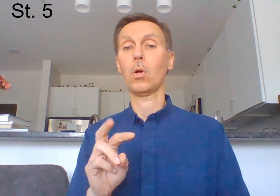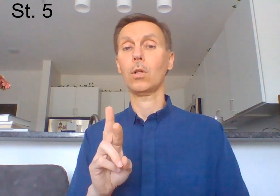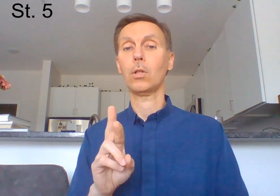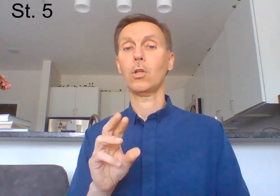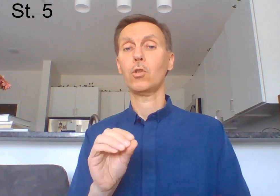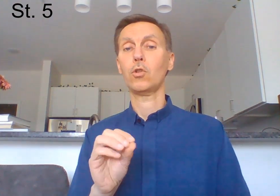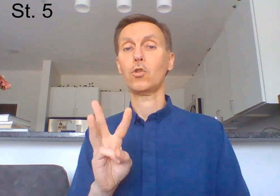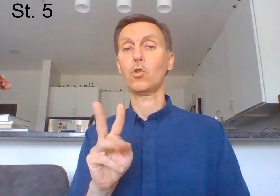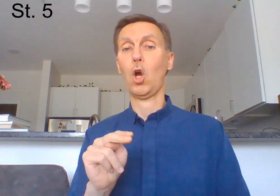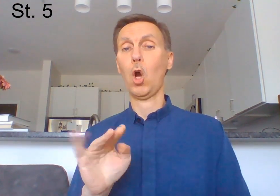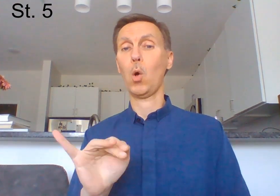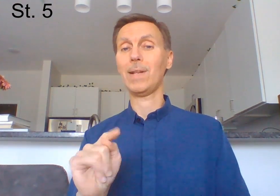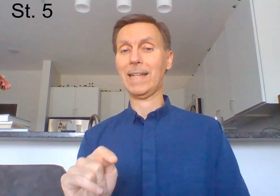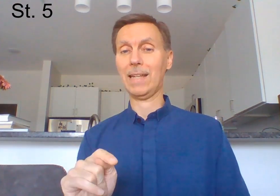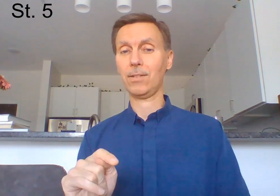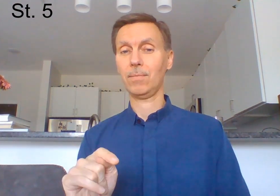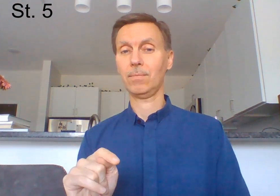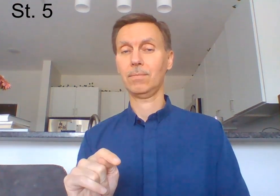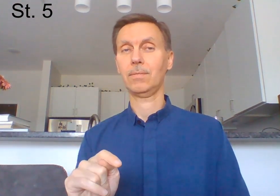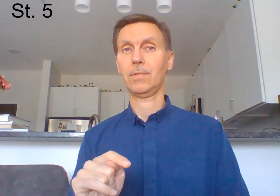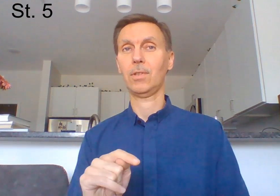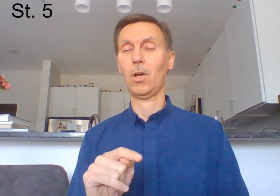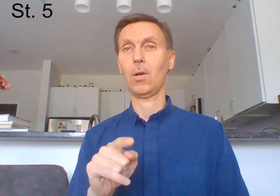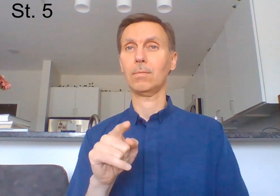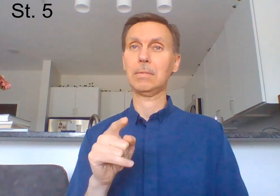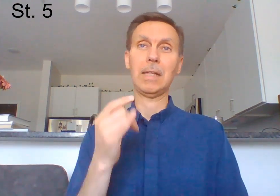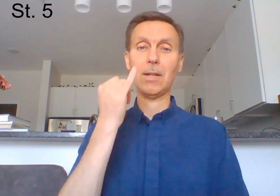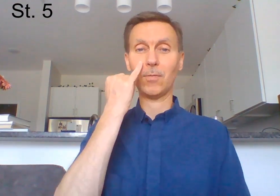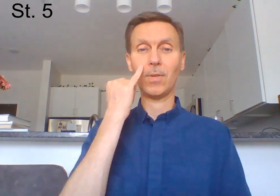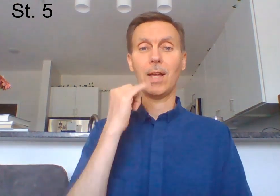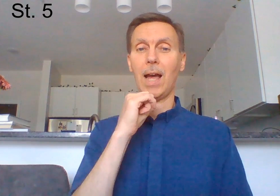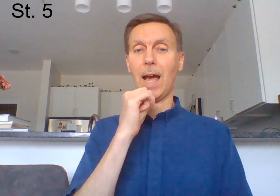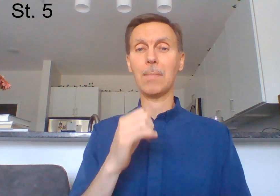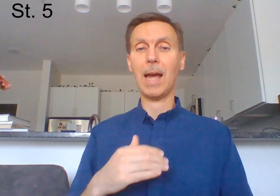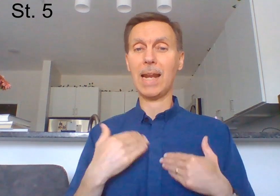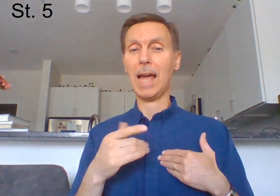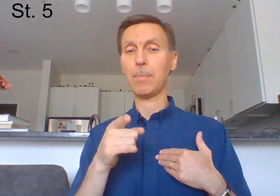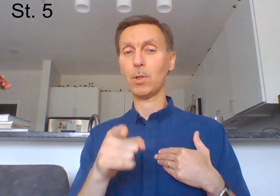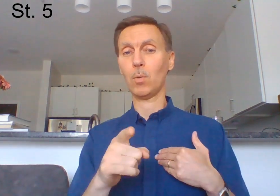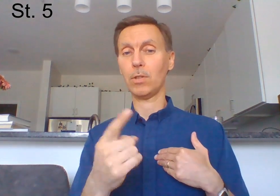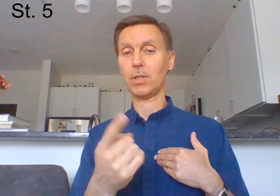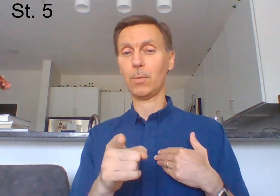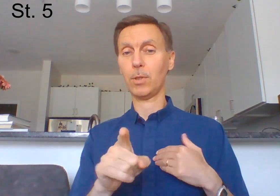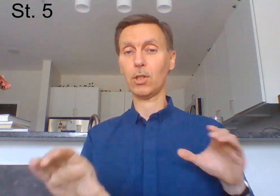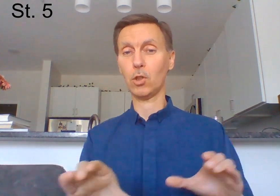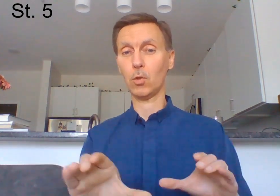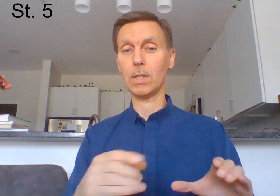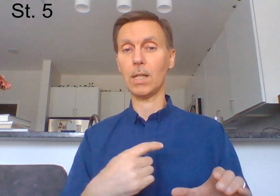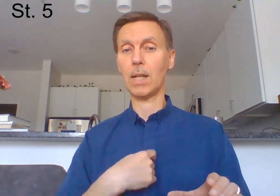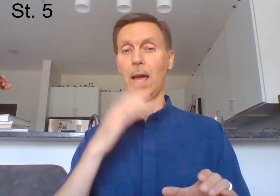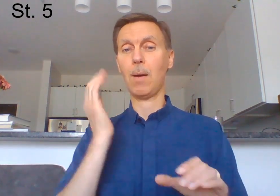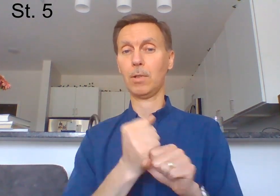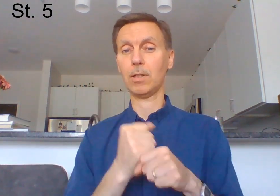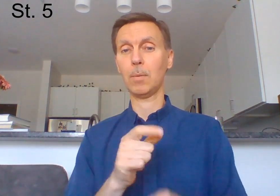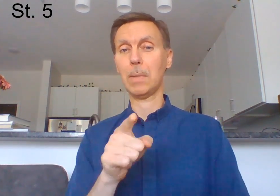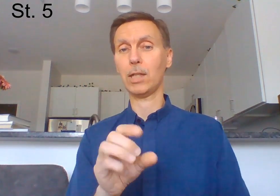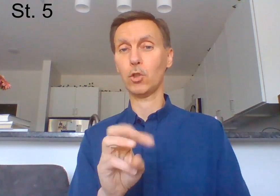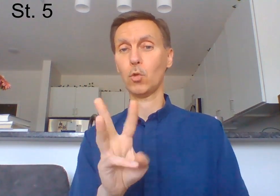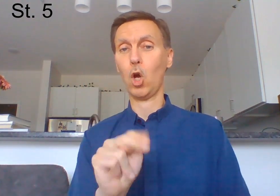or to own it. You know, if I'm not happy with something that you did, I'm going to make you